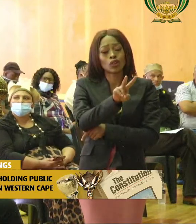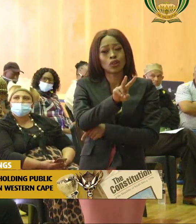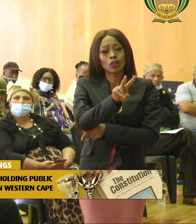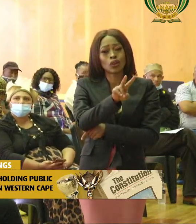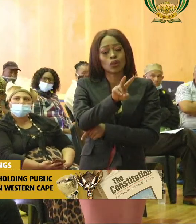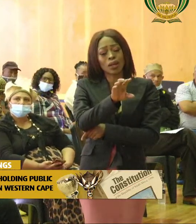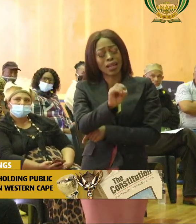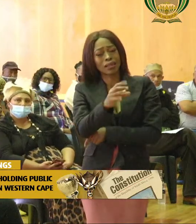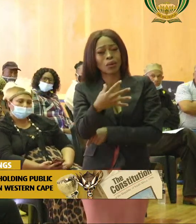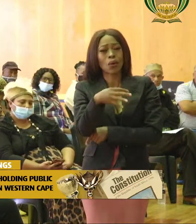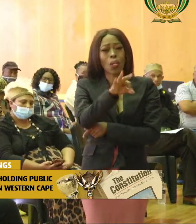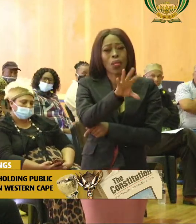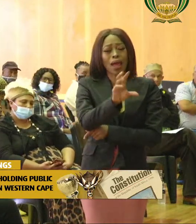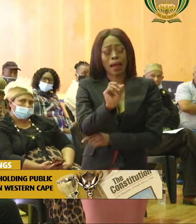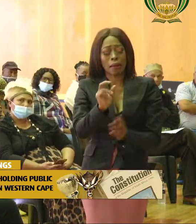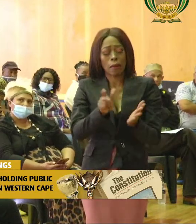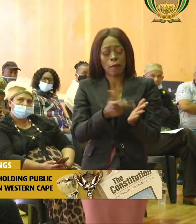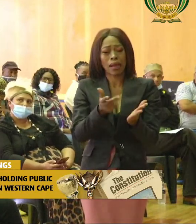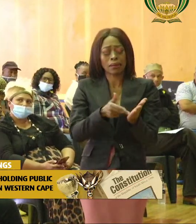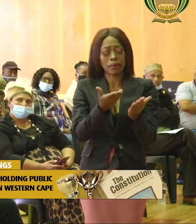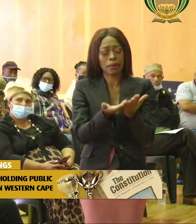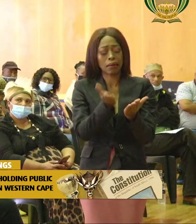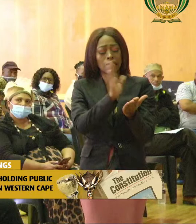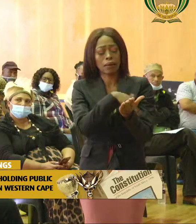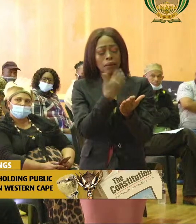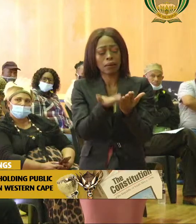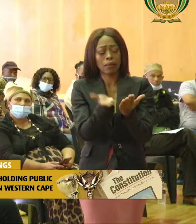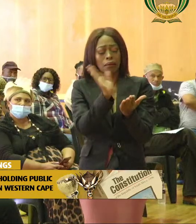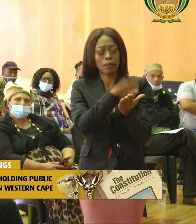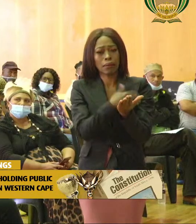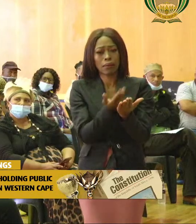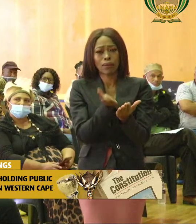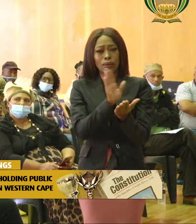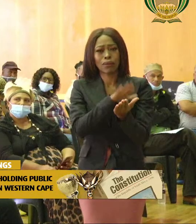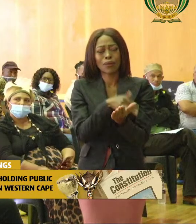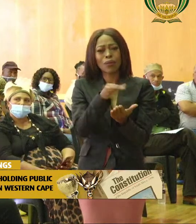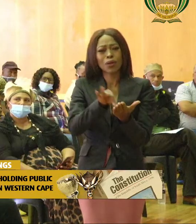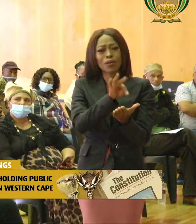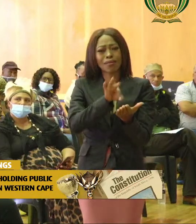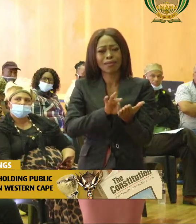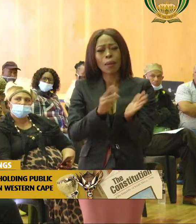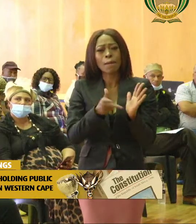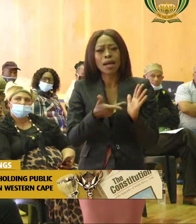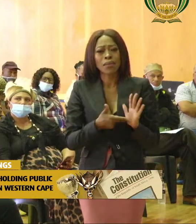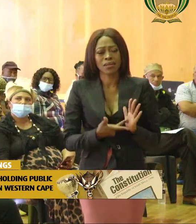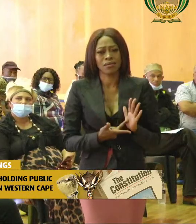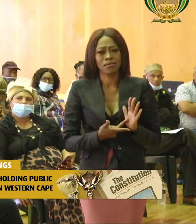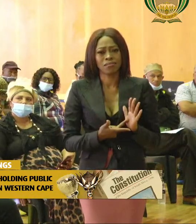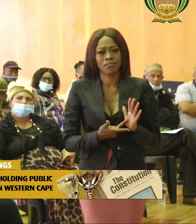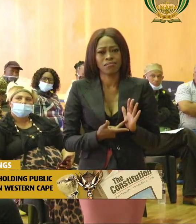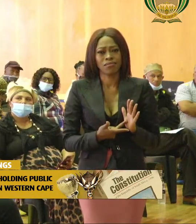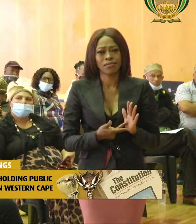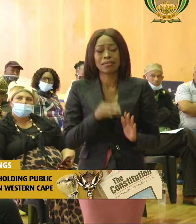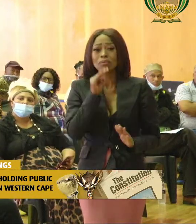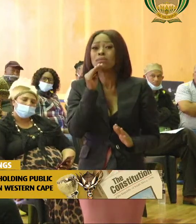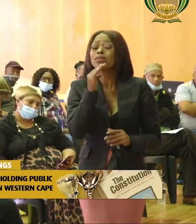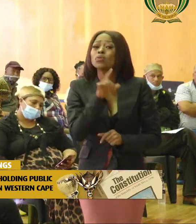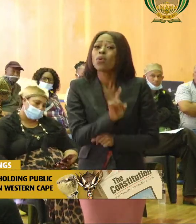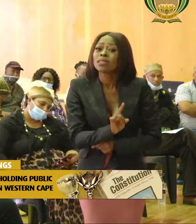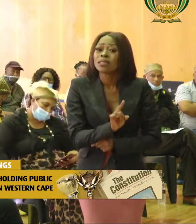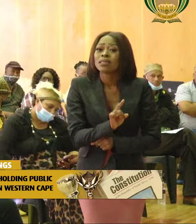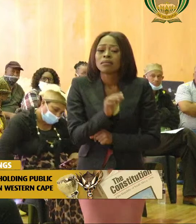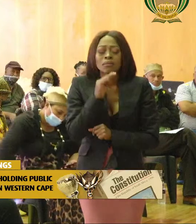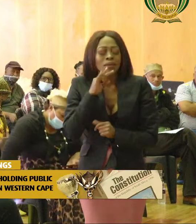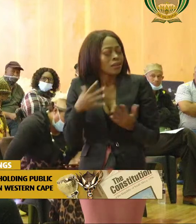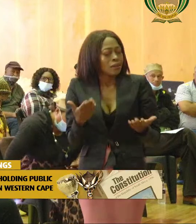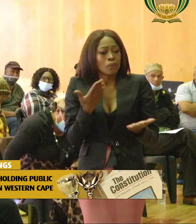20 or 30 pages kwi-ballot papers esizawuthi sibe nazo. Loo nto leyo iyawubangela